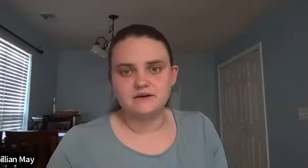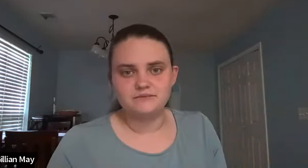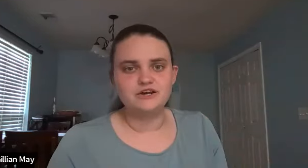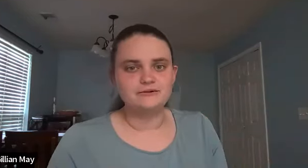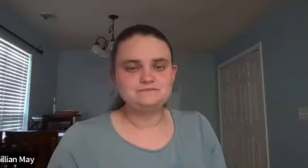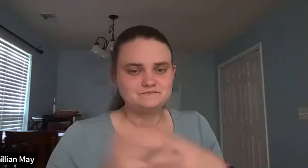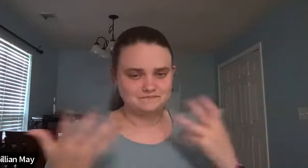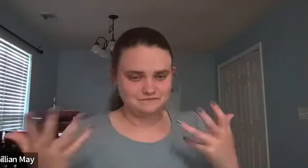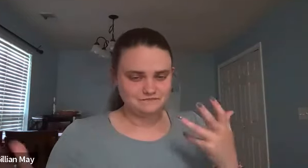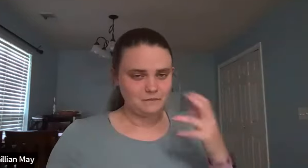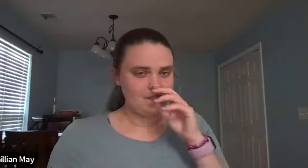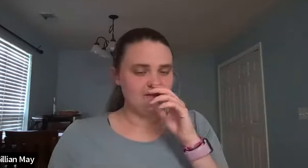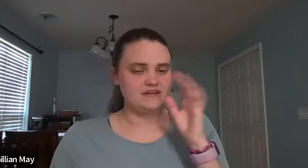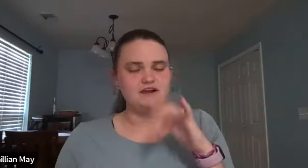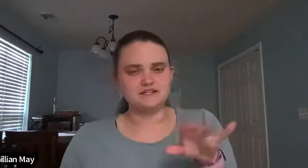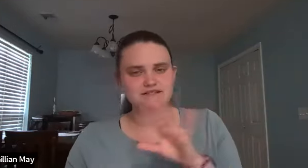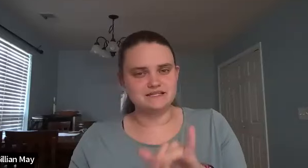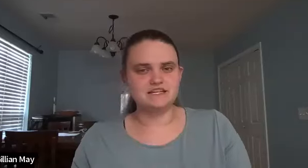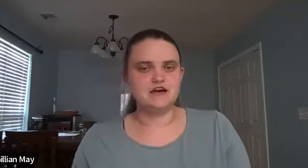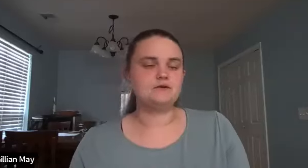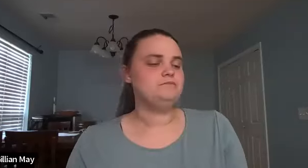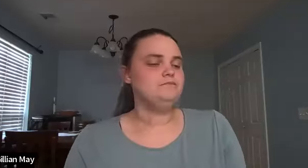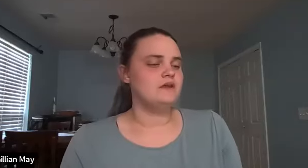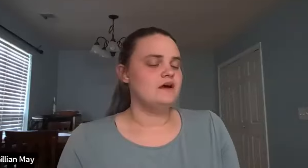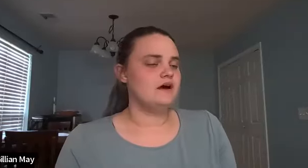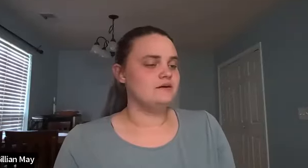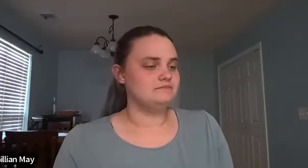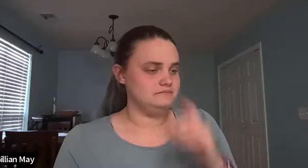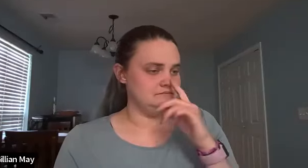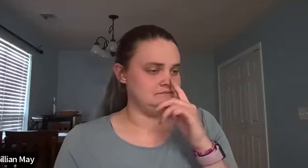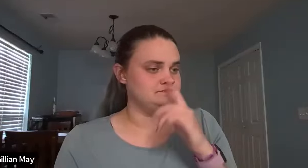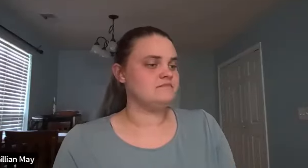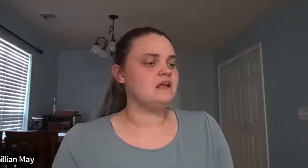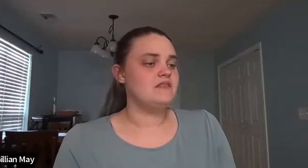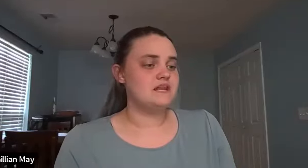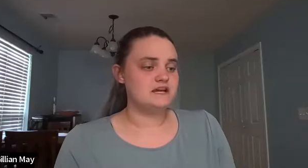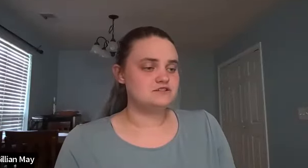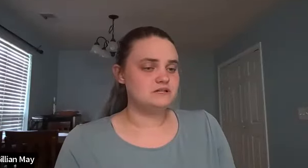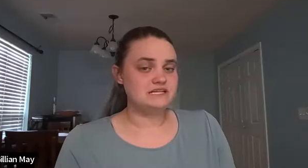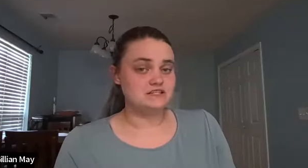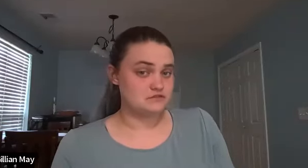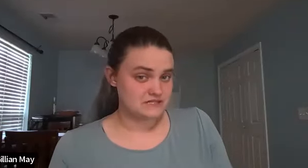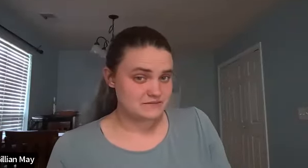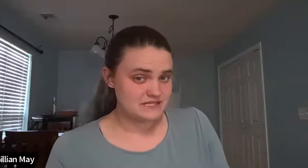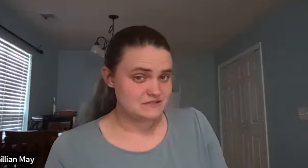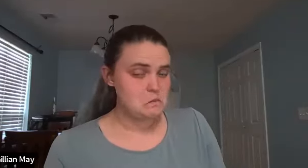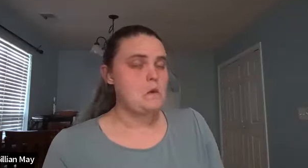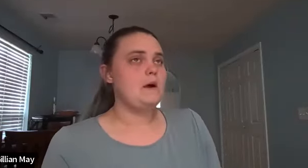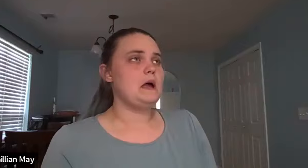you know, that kind of ties in together. The next one is Christmas.